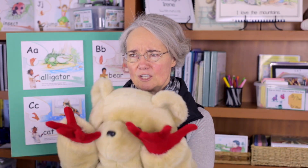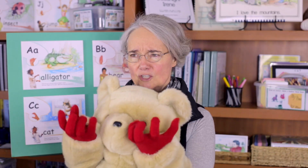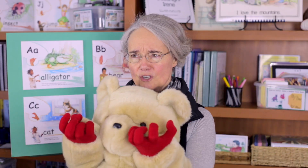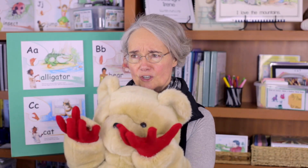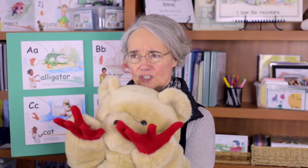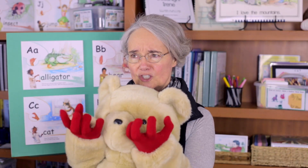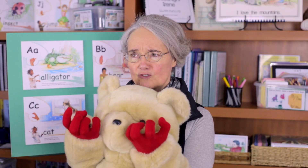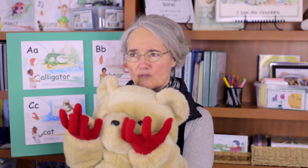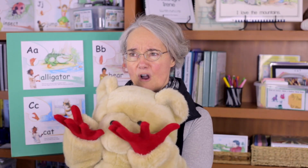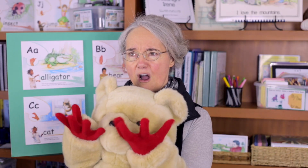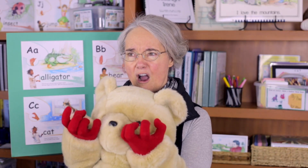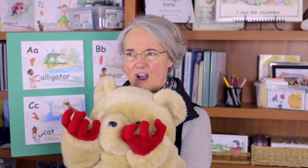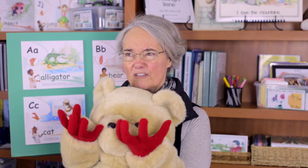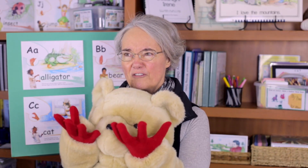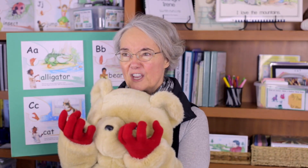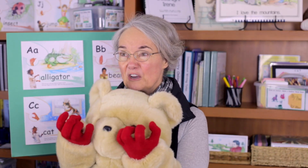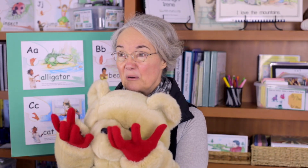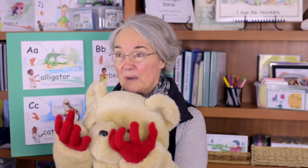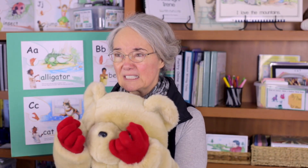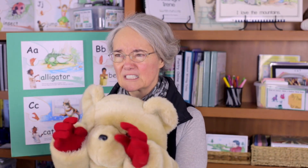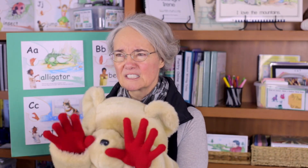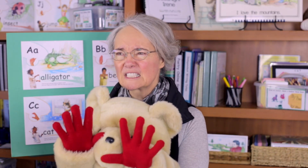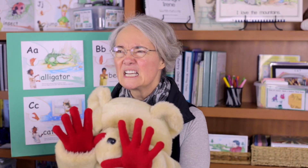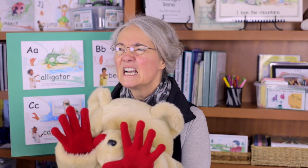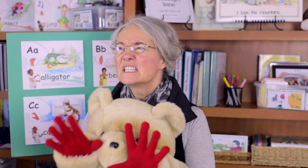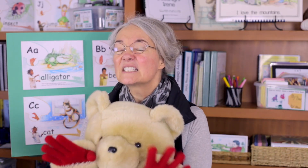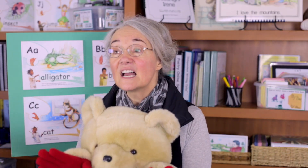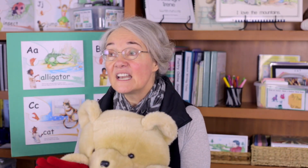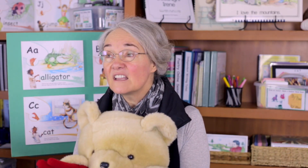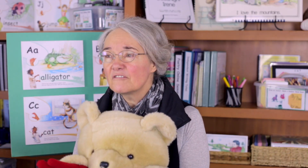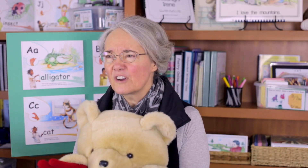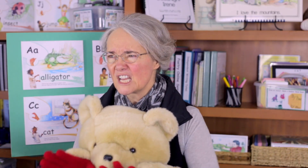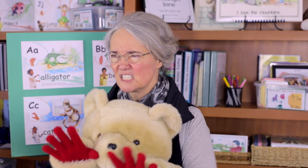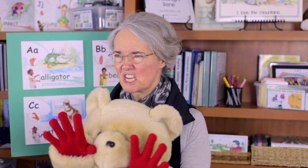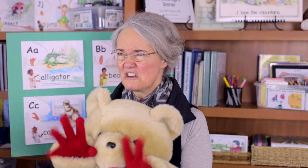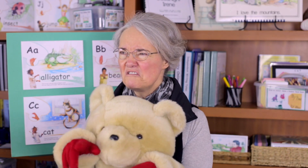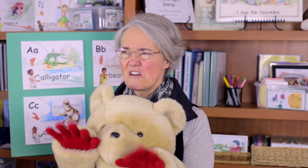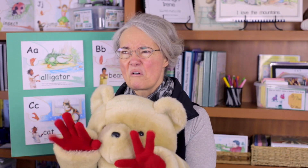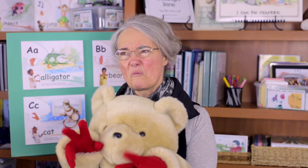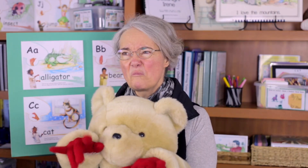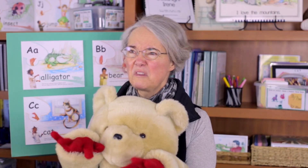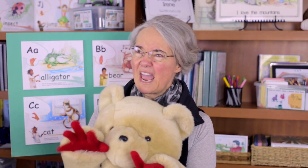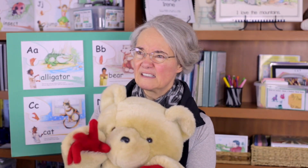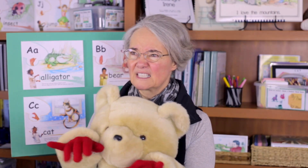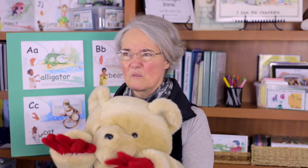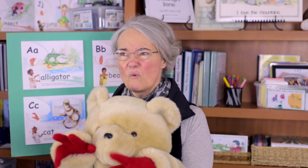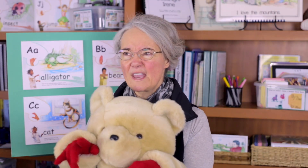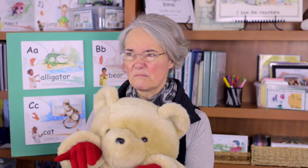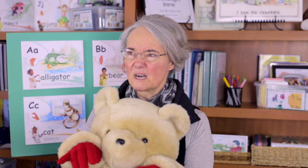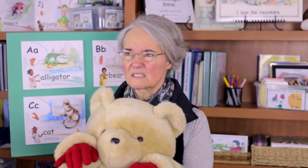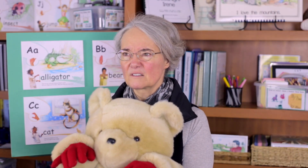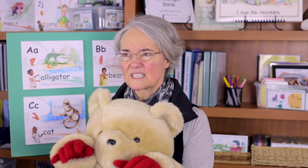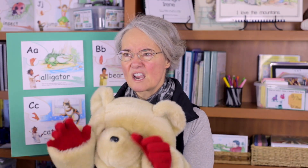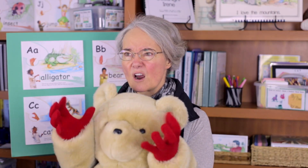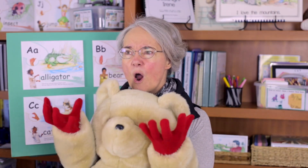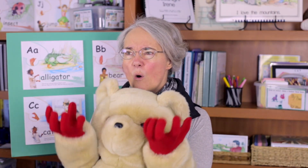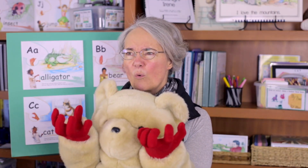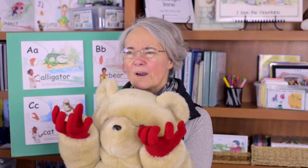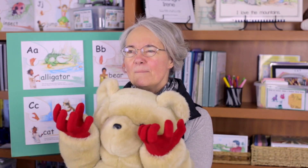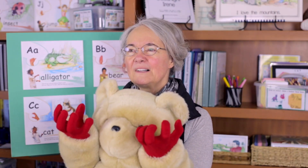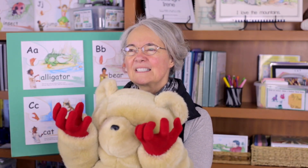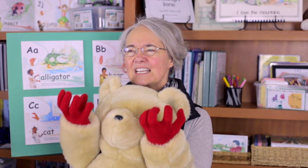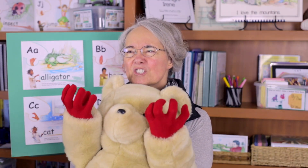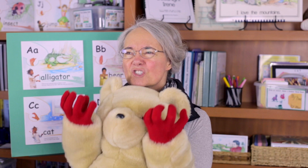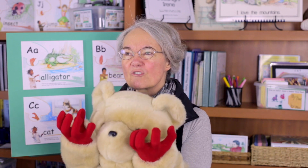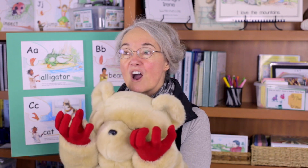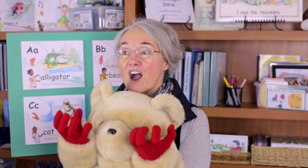do? Use strong finger muscles. Signing friends, no lazy, weak muscles here.